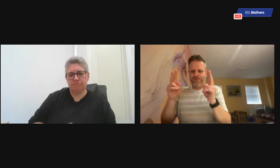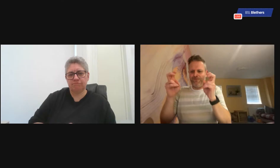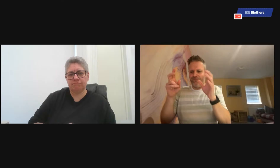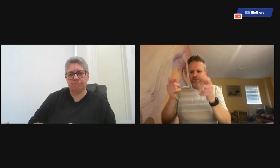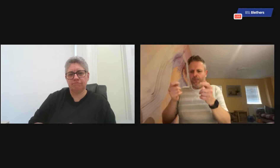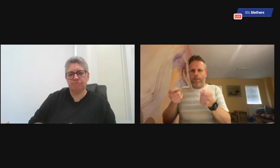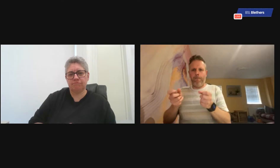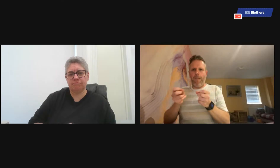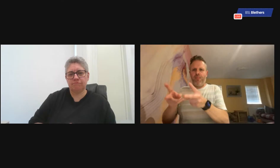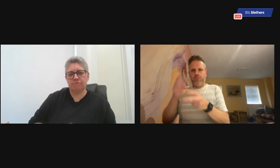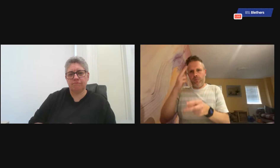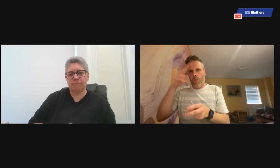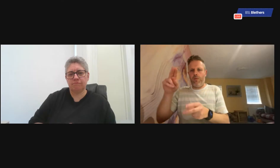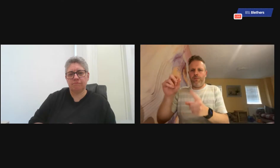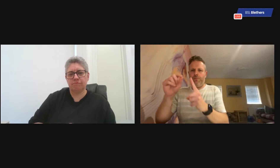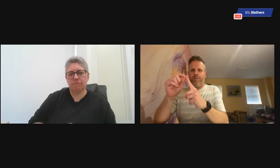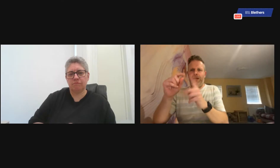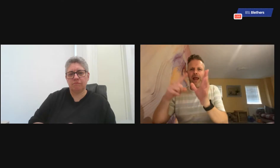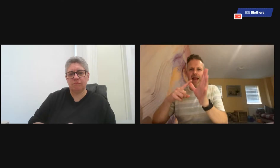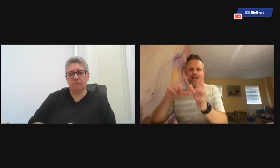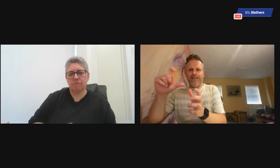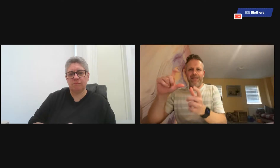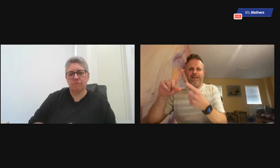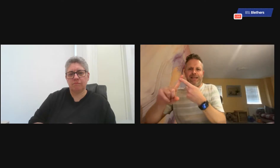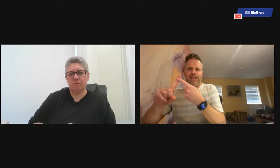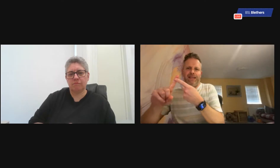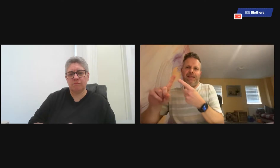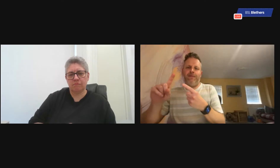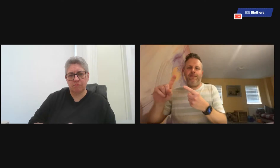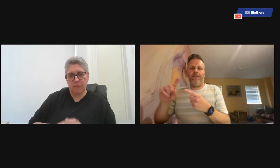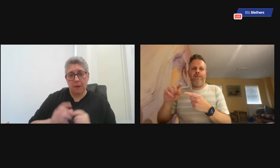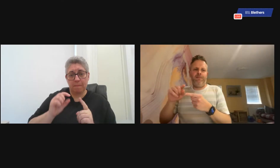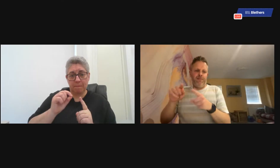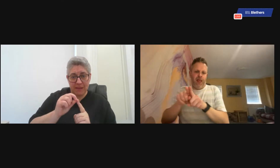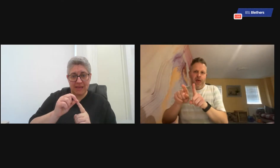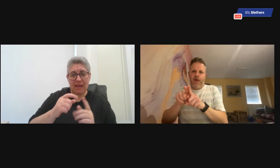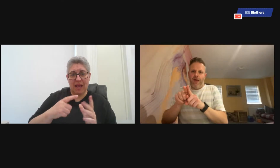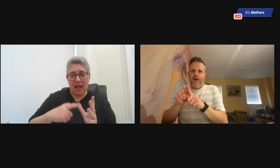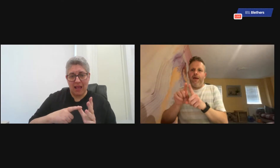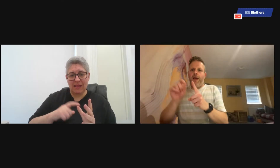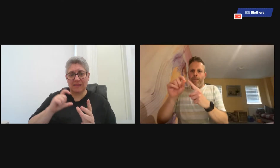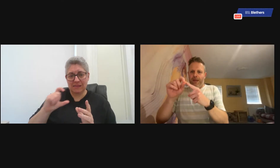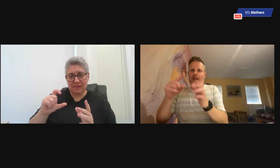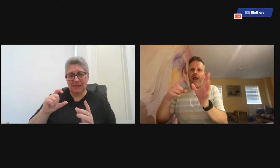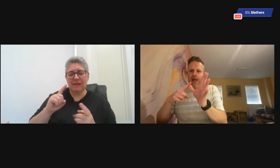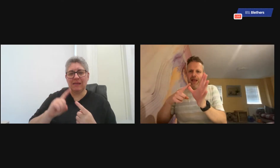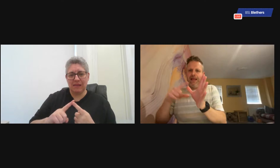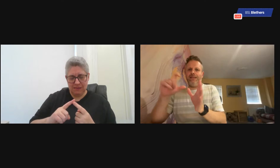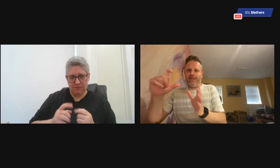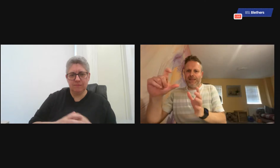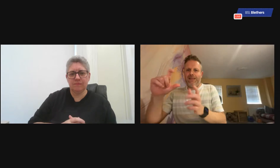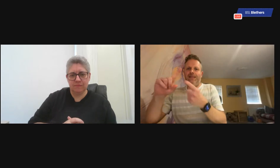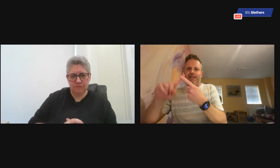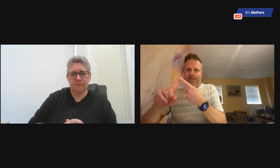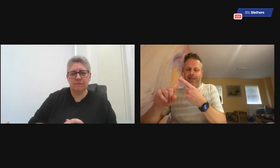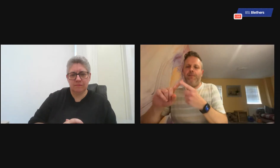your that you hadn't been guilty. There is the